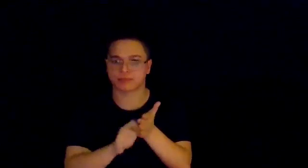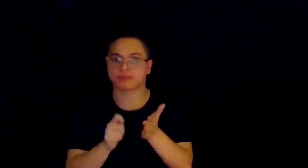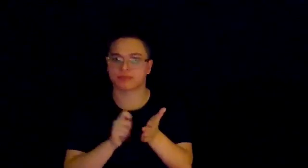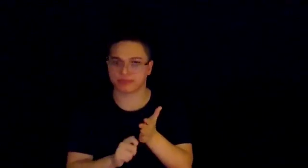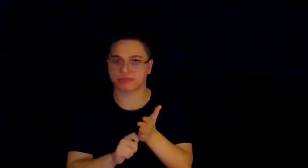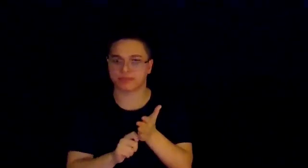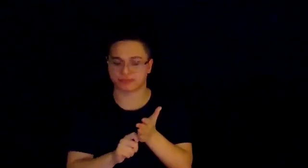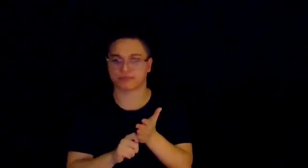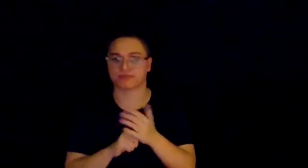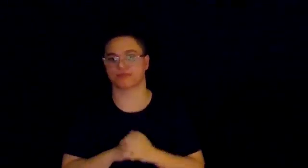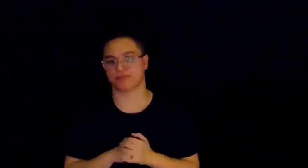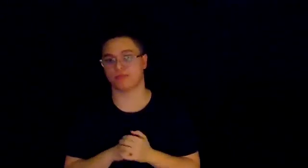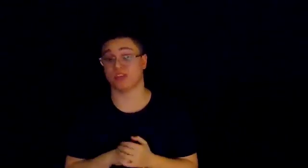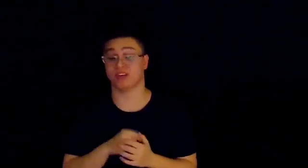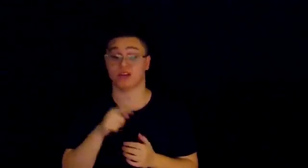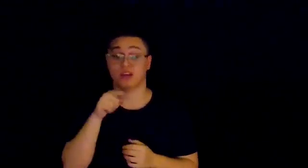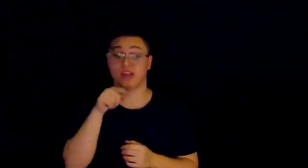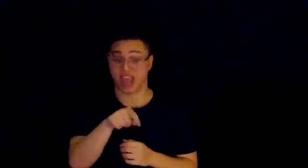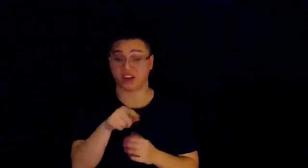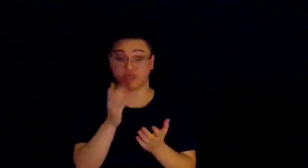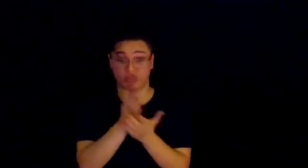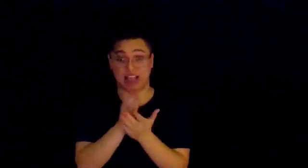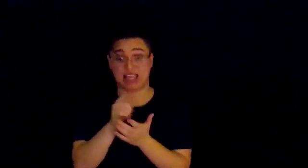that? So write all of that down.